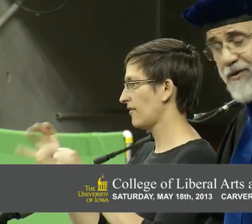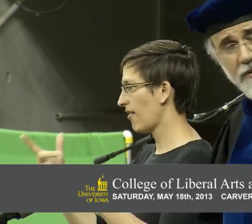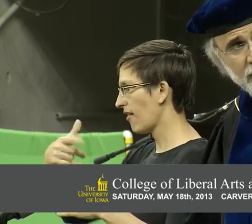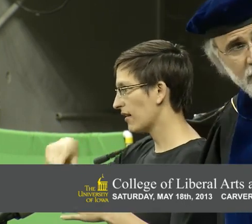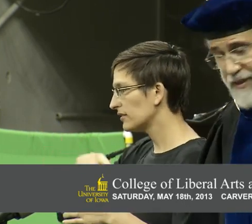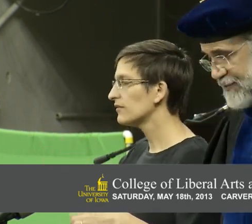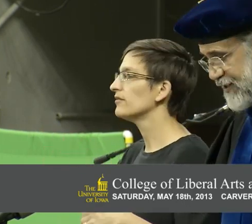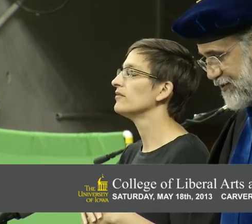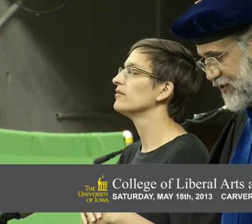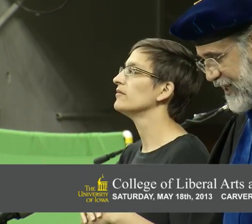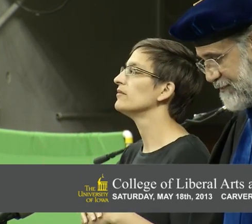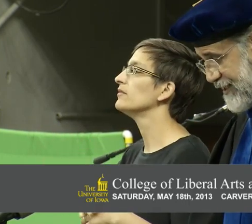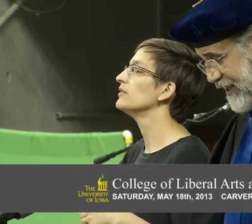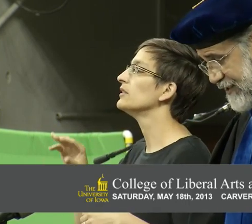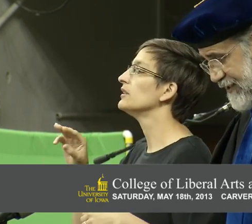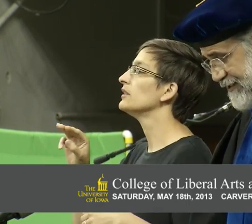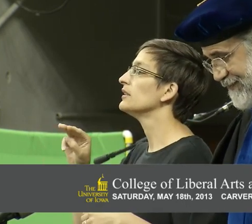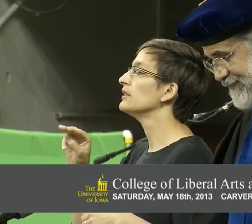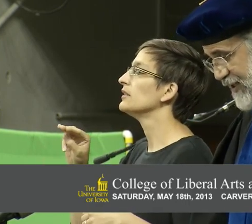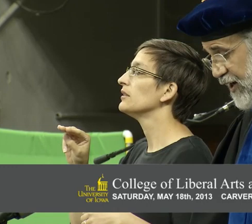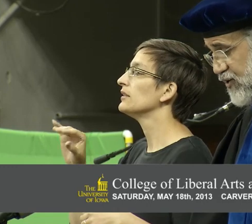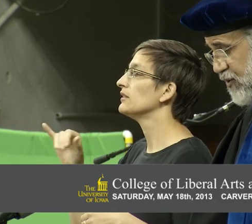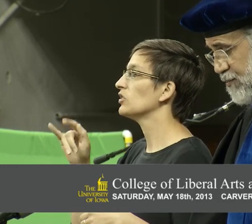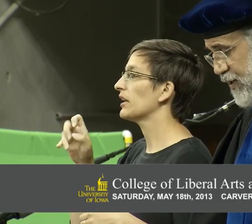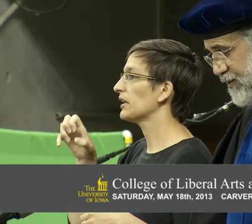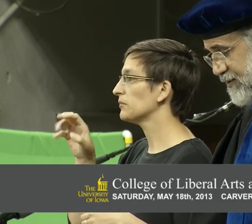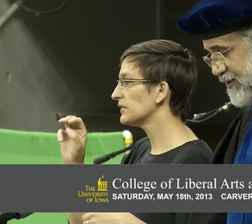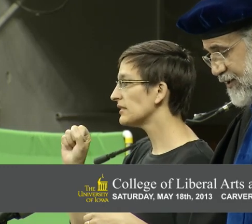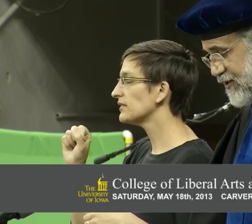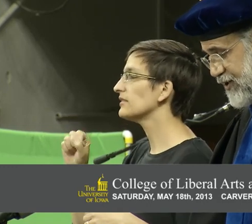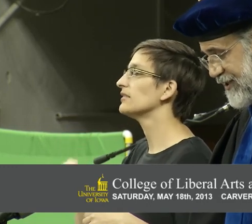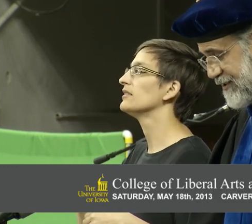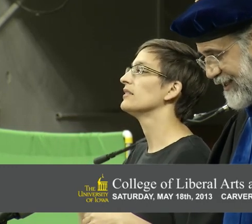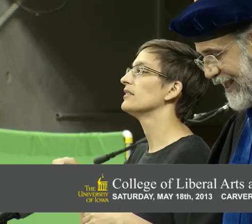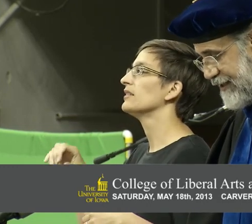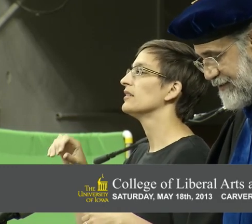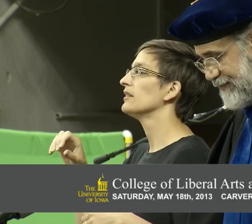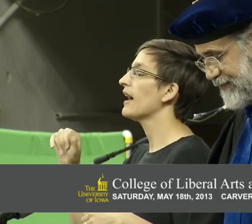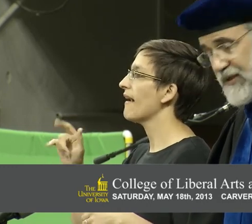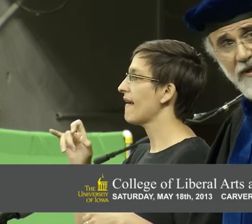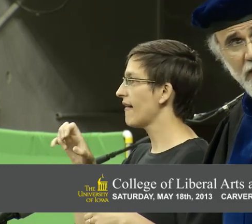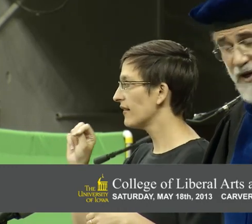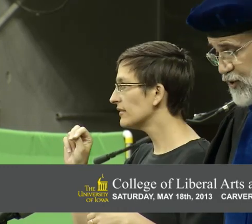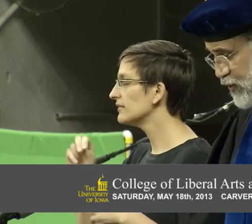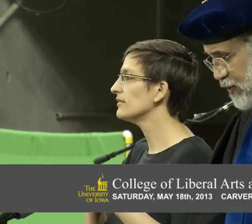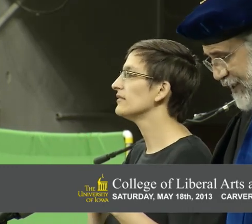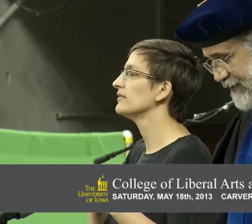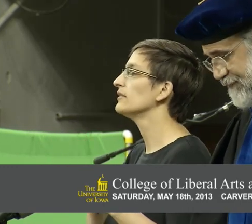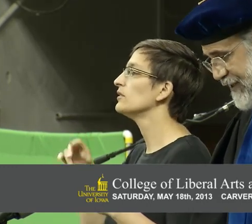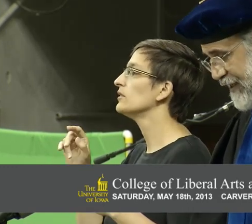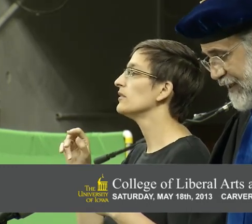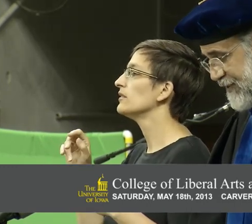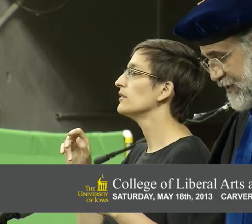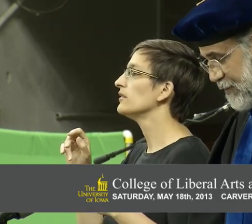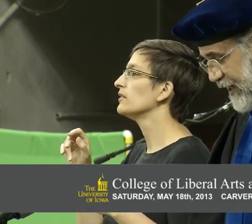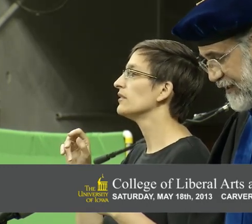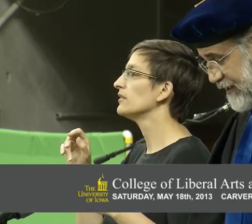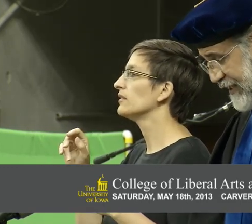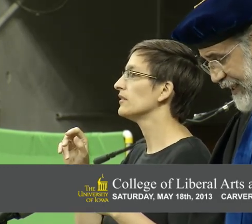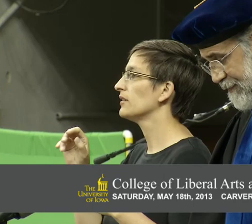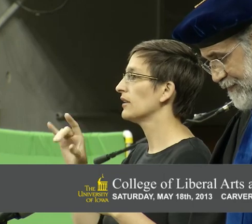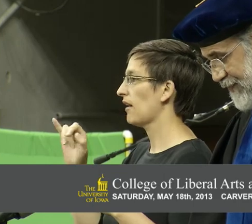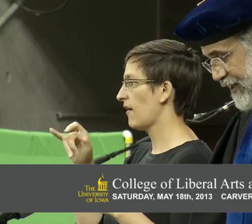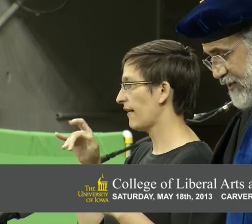On horn, Mr. James Nagus. On trombone, Dr. Jonathan Allen. On tuba, Mr.